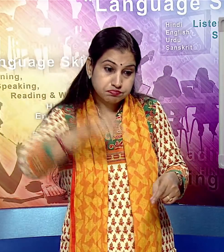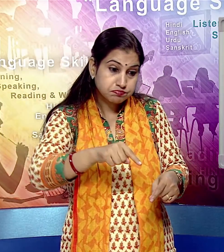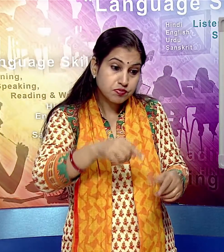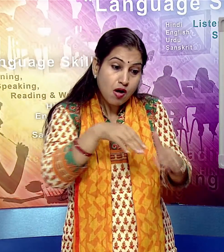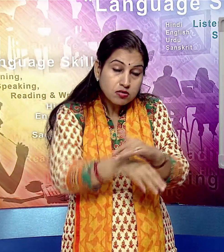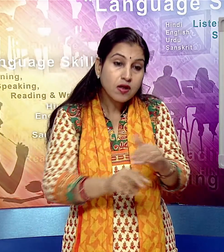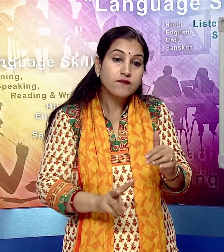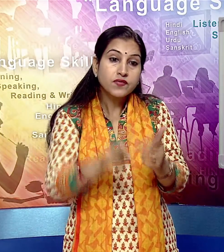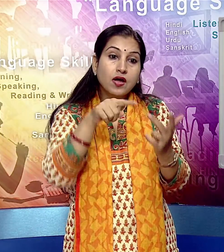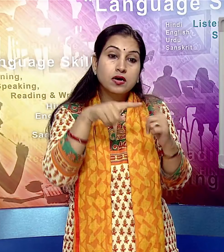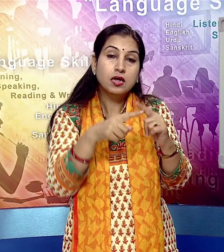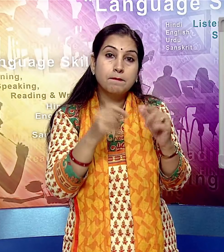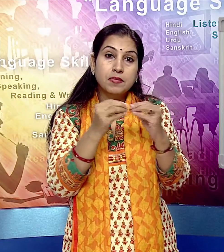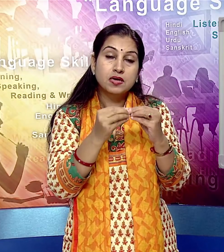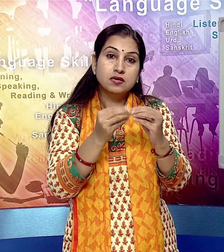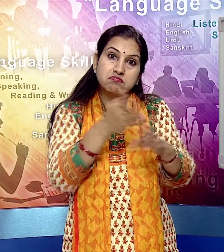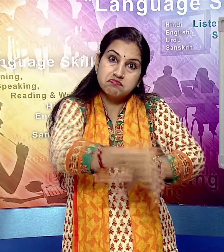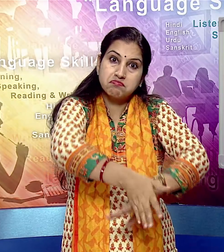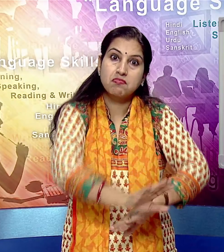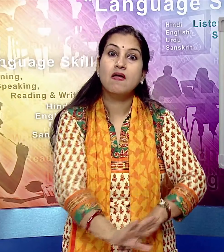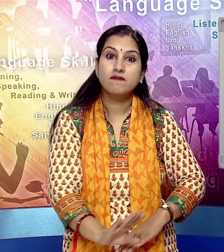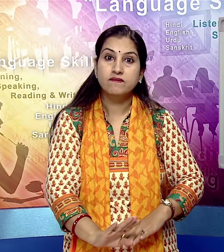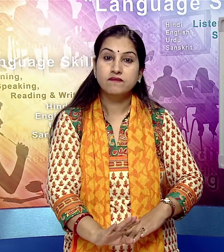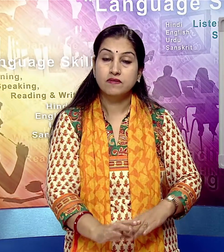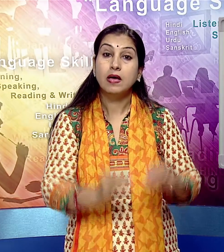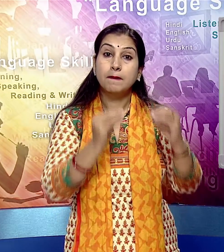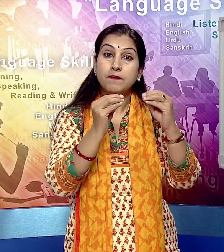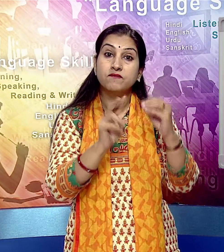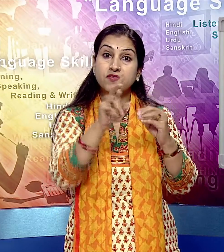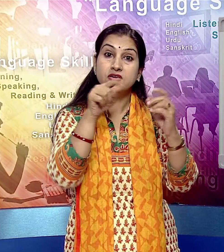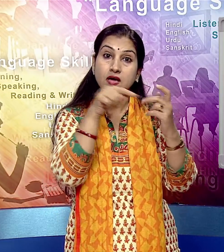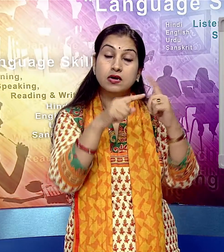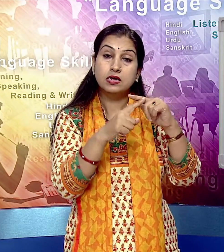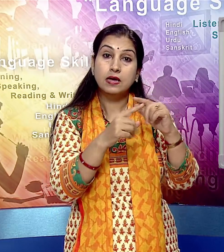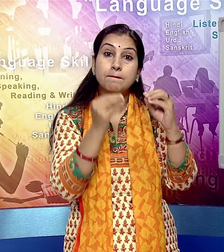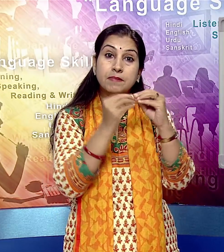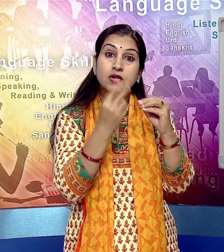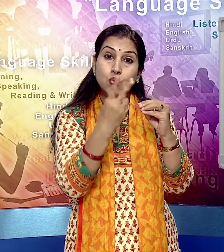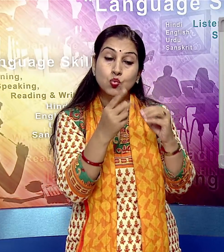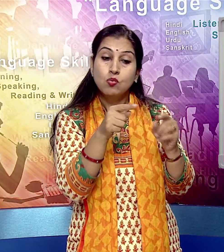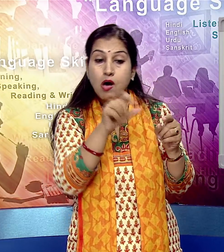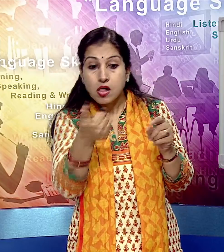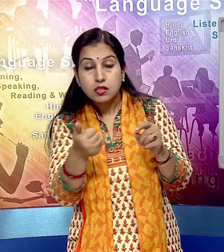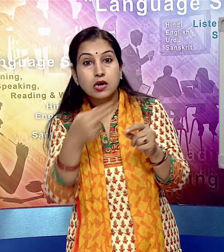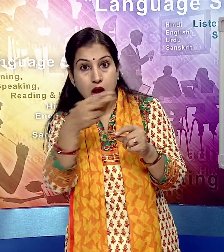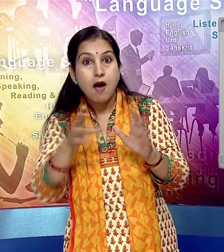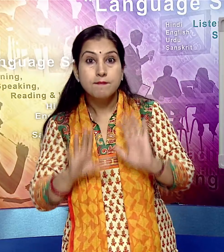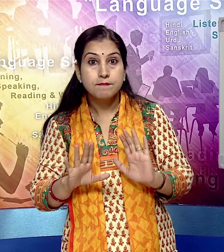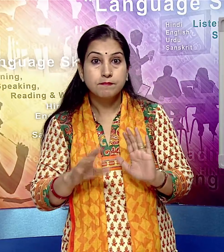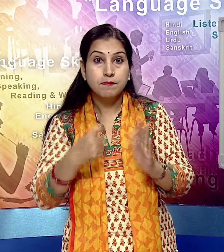B2. The vitamin B2 has another scientific name, that